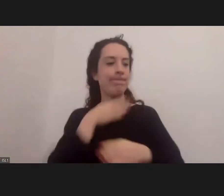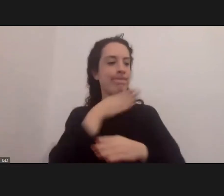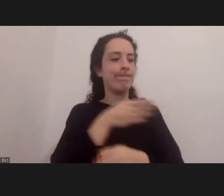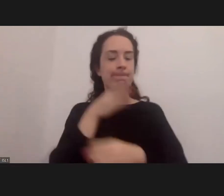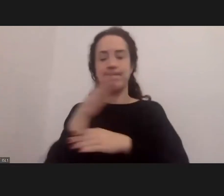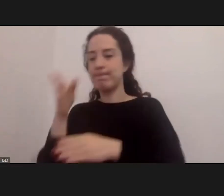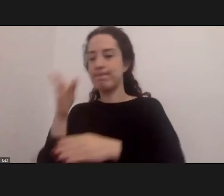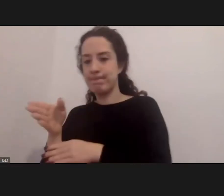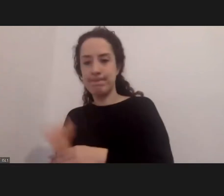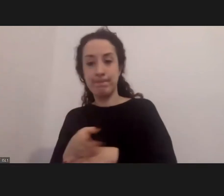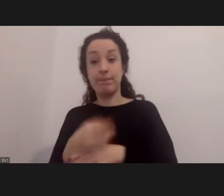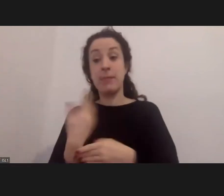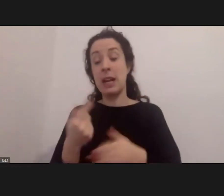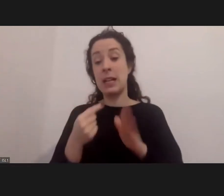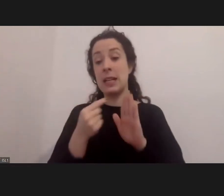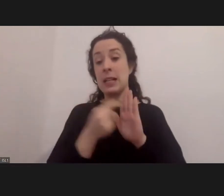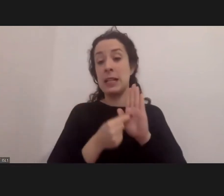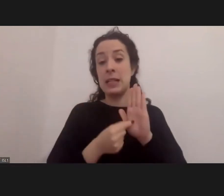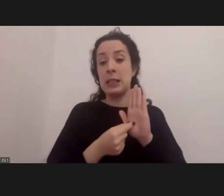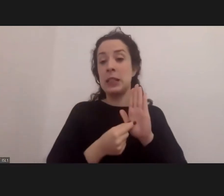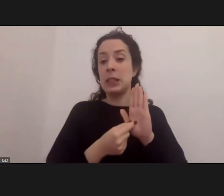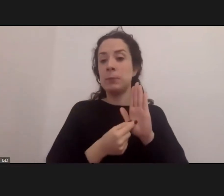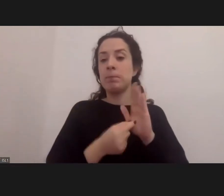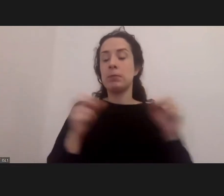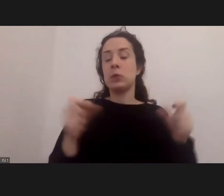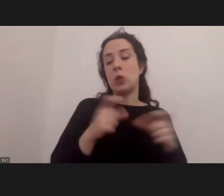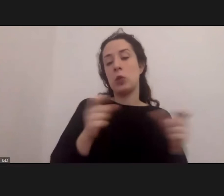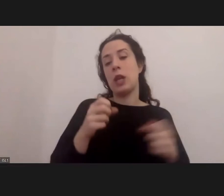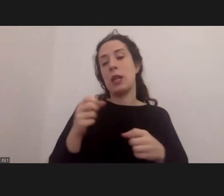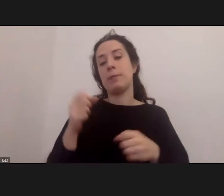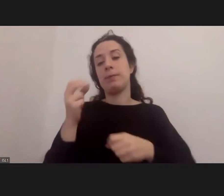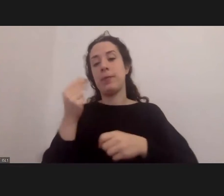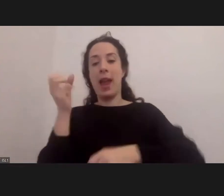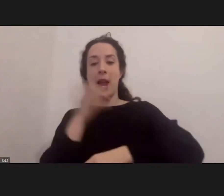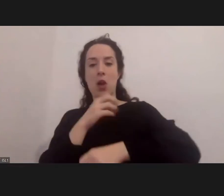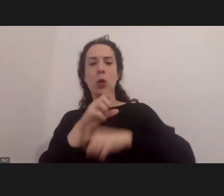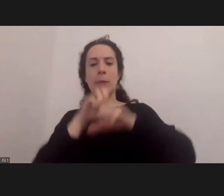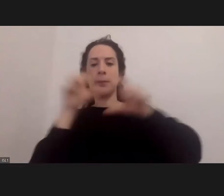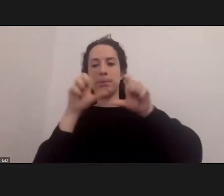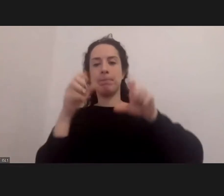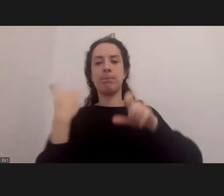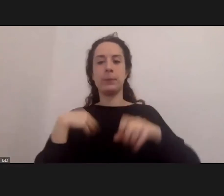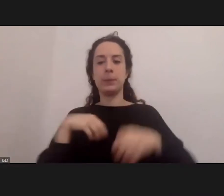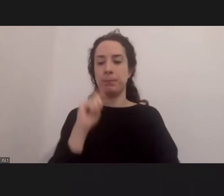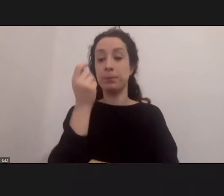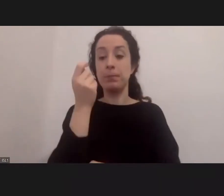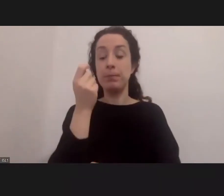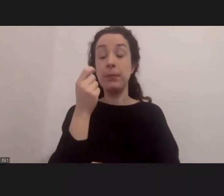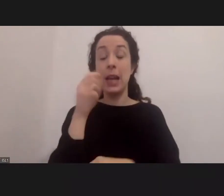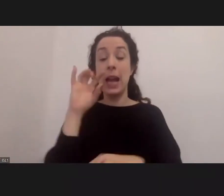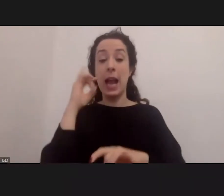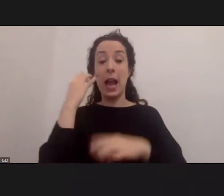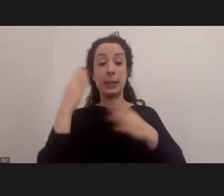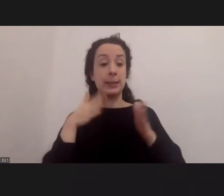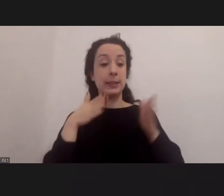the criteria of being a social economy entity. All these activities were focusing on the